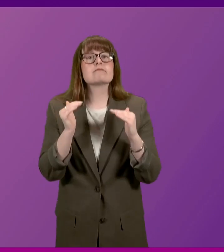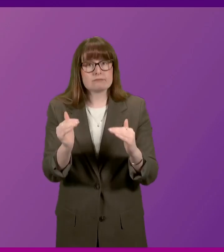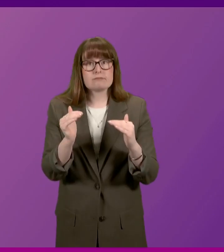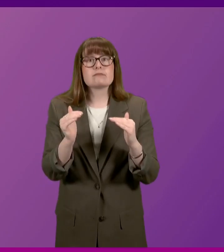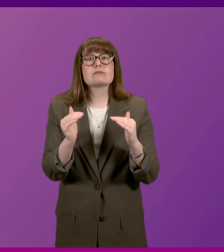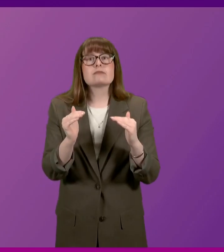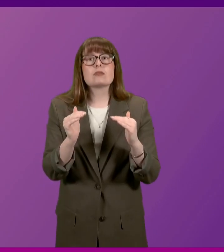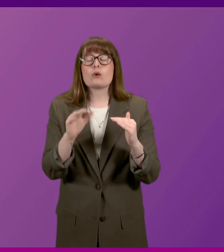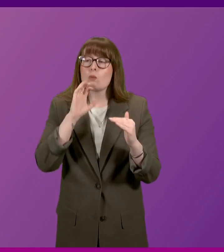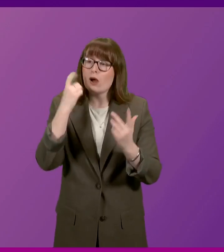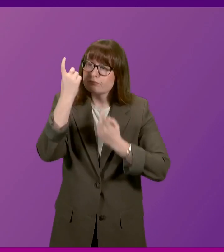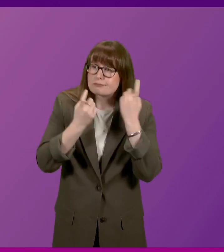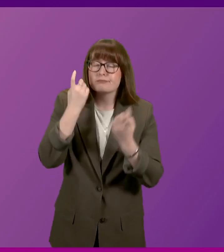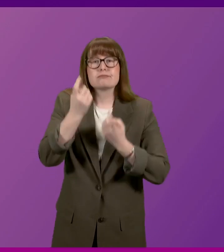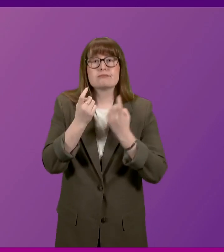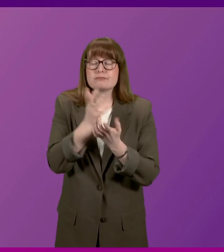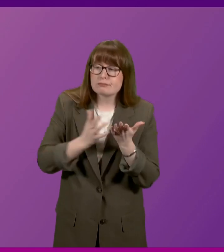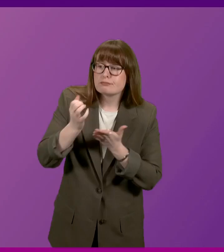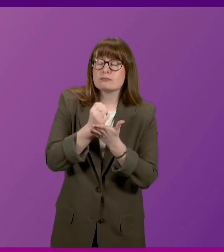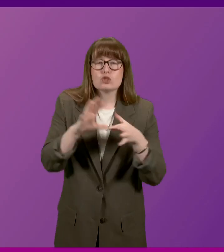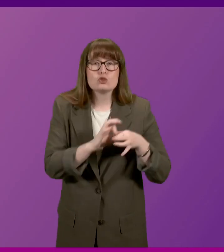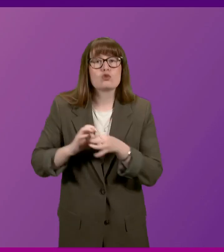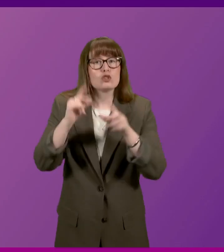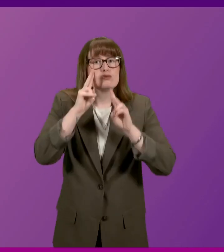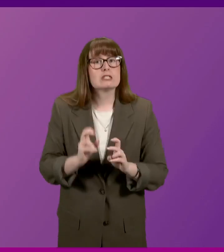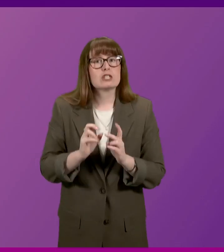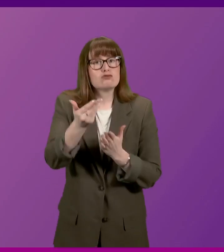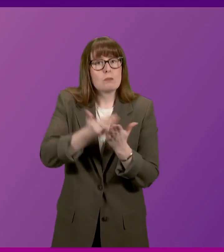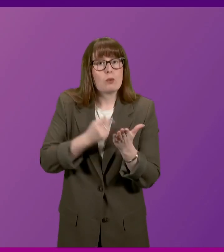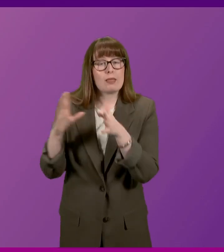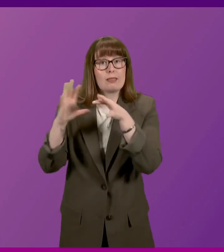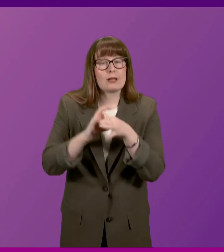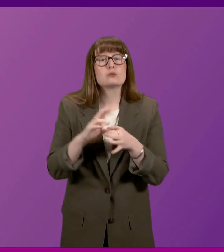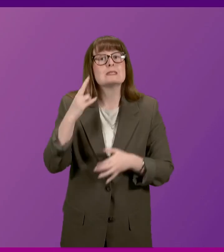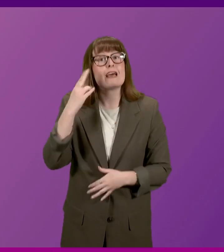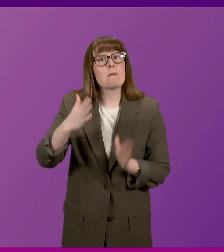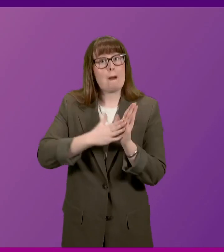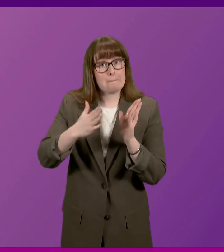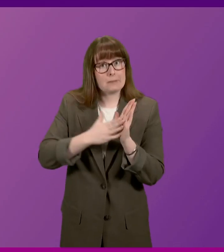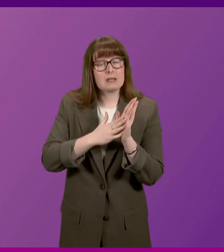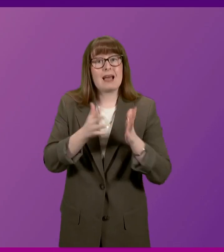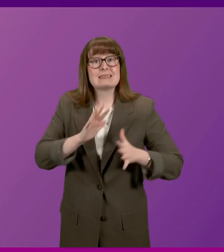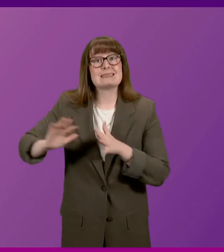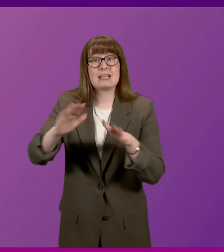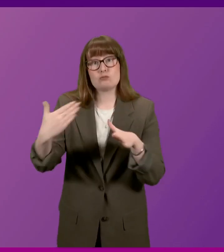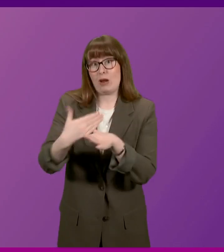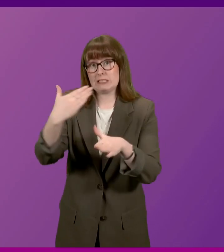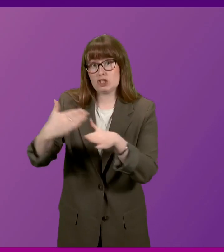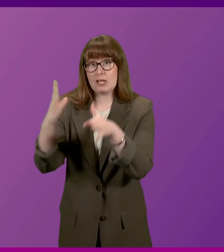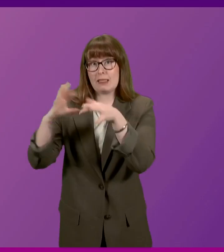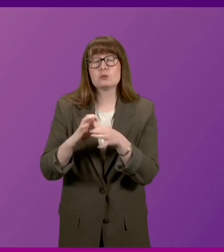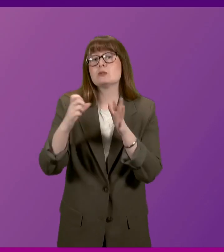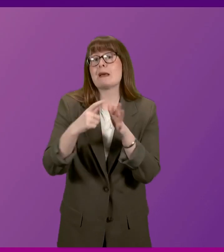this morning is to consider the findings of a joint research report on the perspective of deaf mothers and signing practitioners on